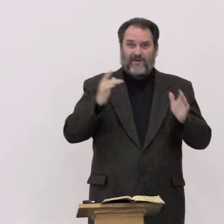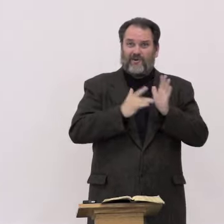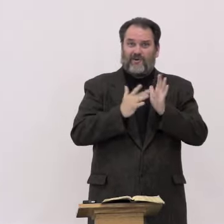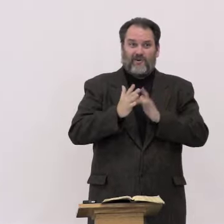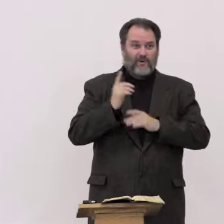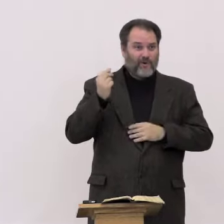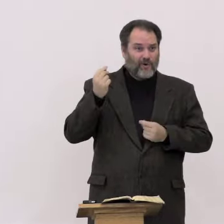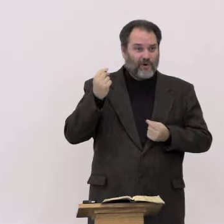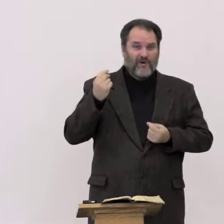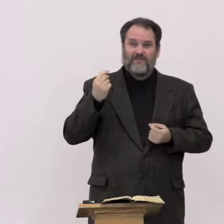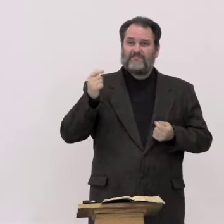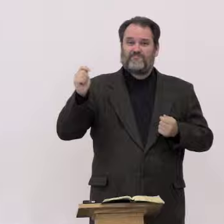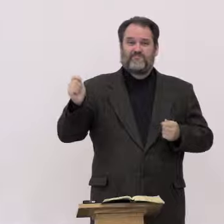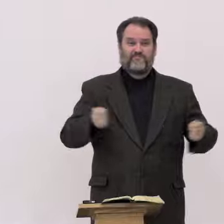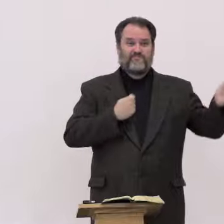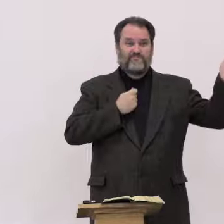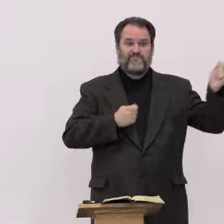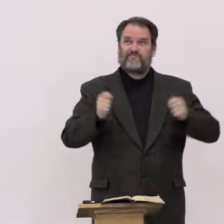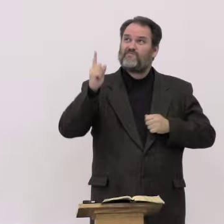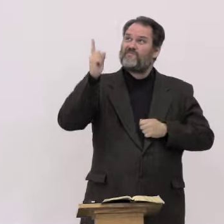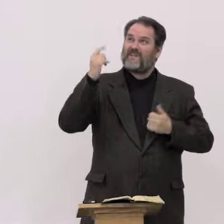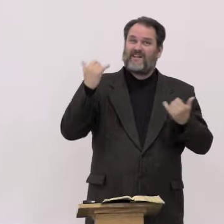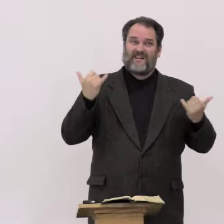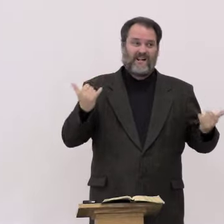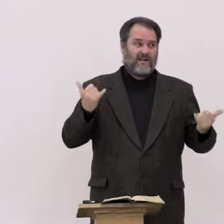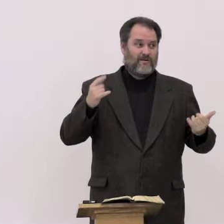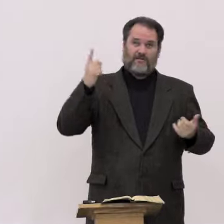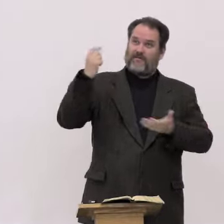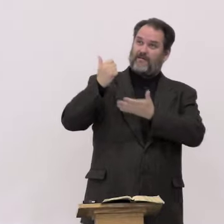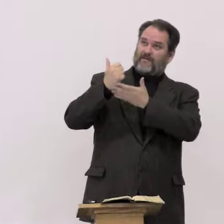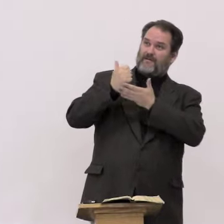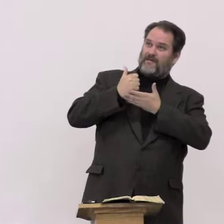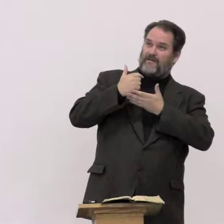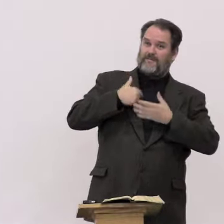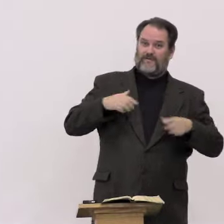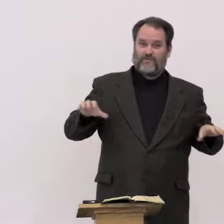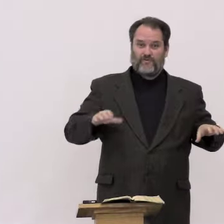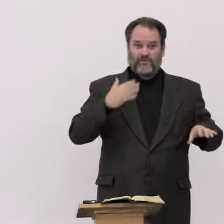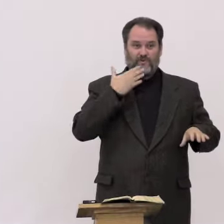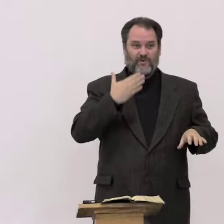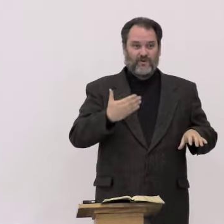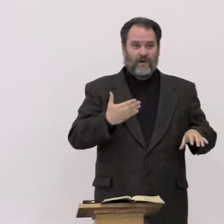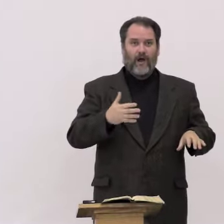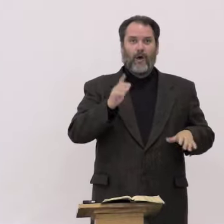He's in life. What is Jesus doing now? He's celebrating. And